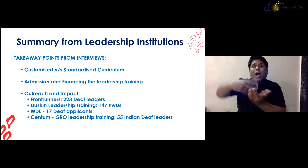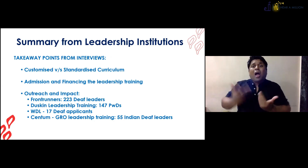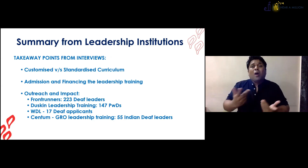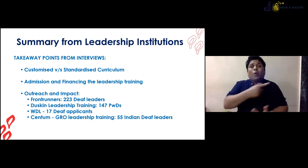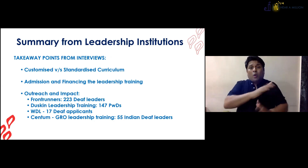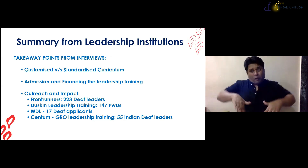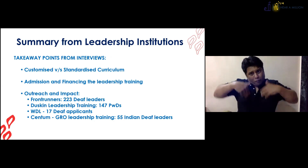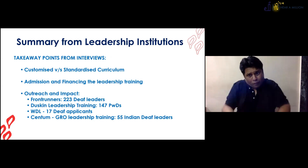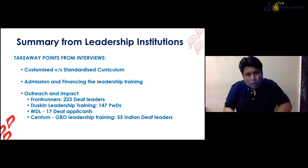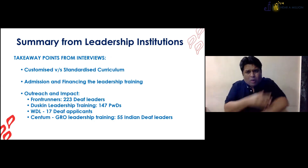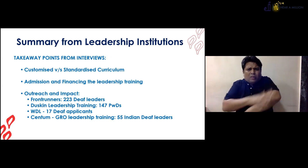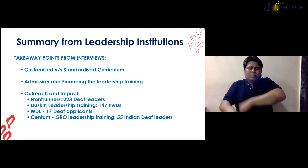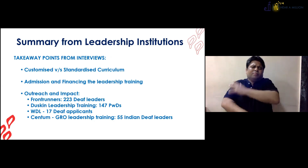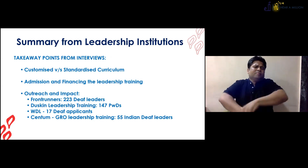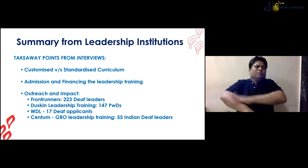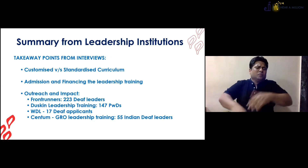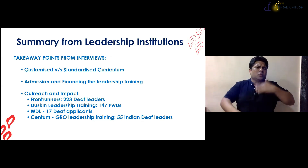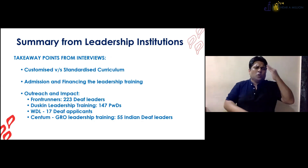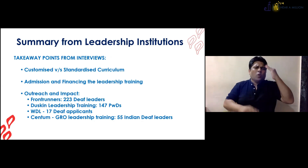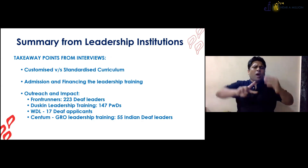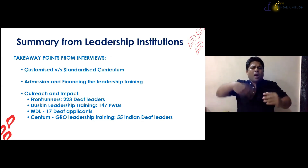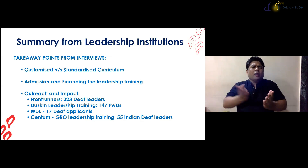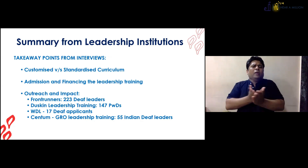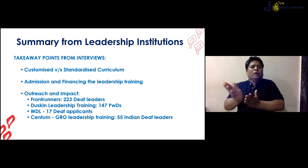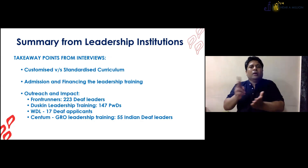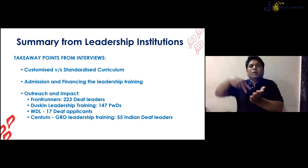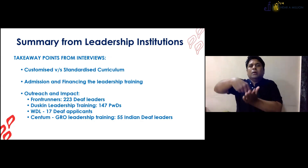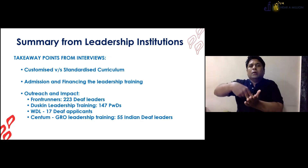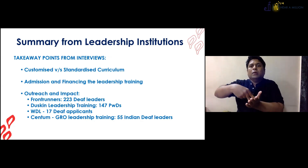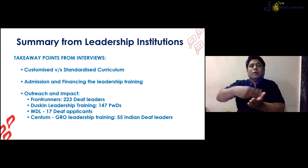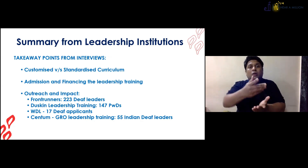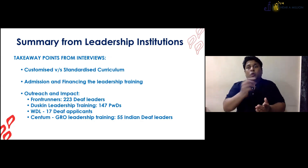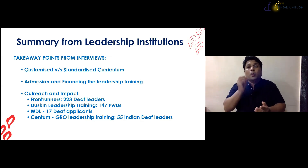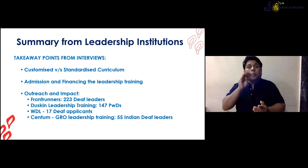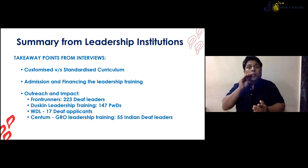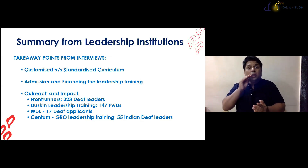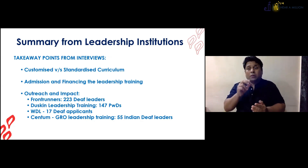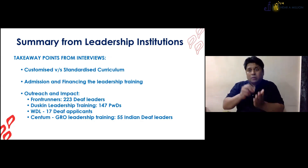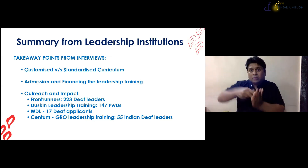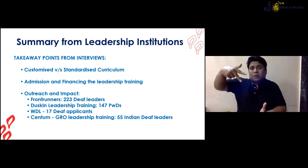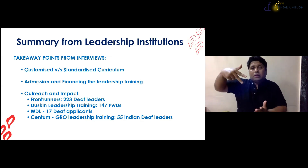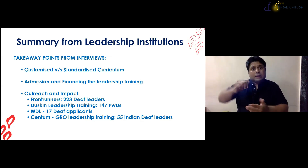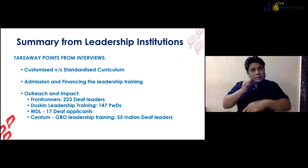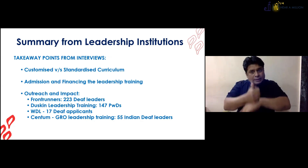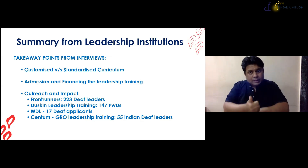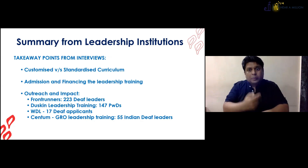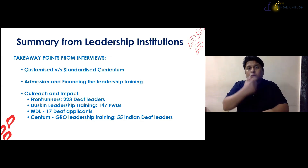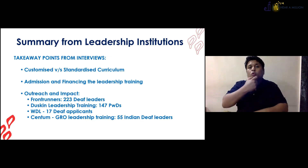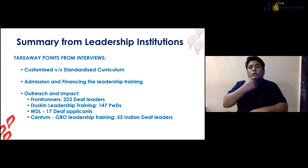ways and different methods that you need to adapt with time. It's like, yeah, you fall, but then, you learn to get up and find another